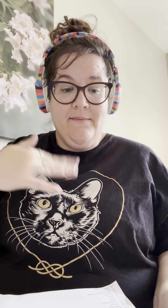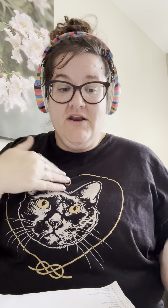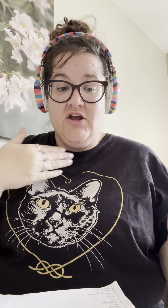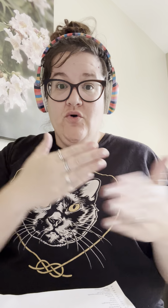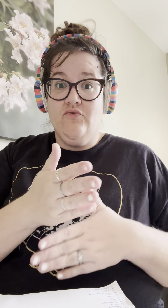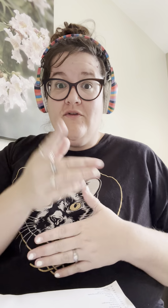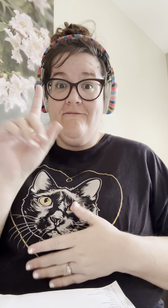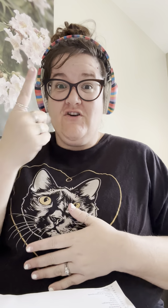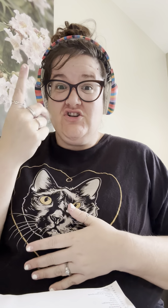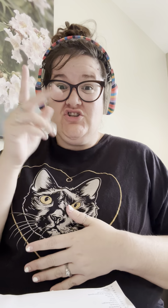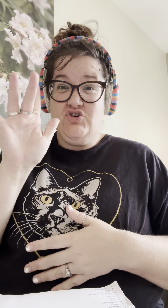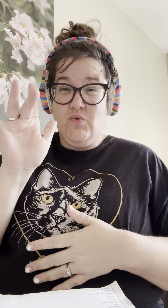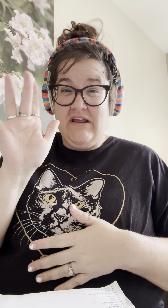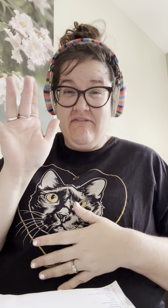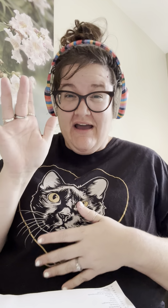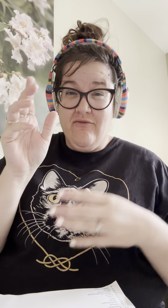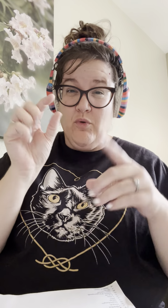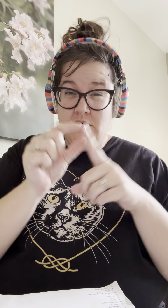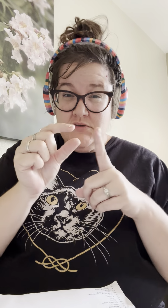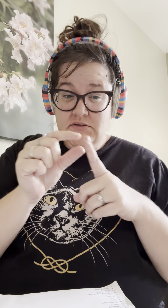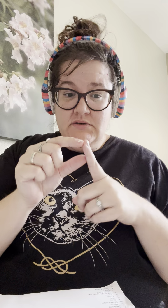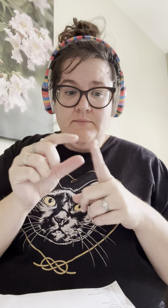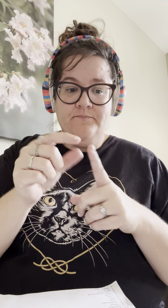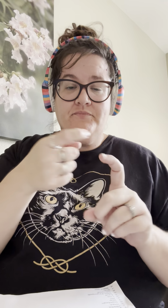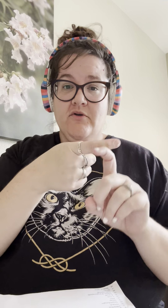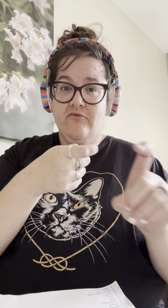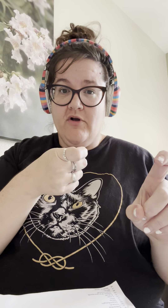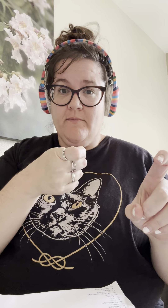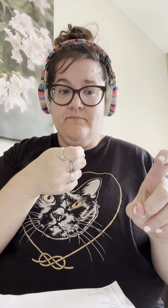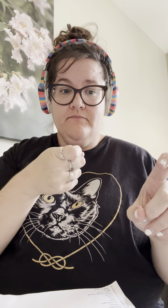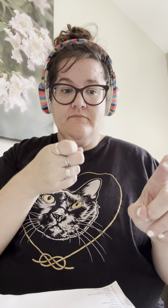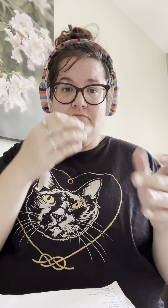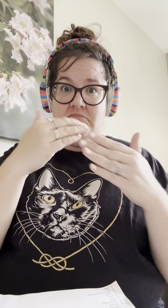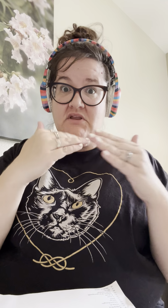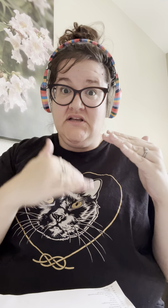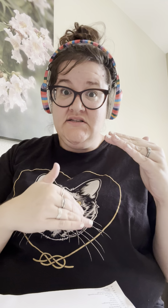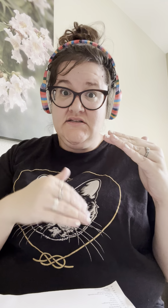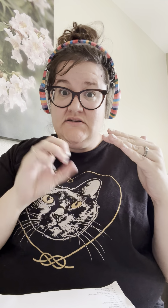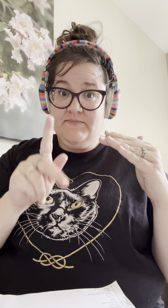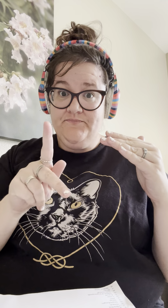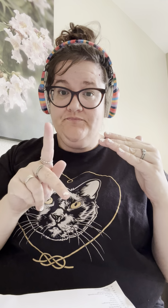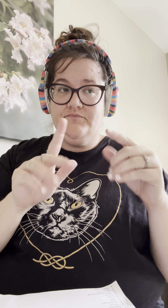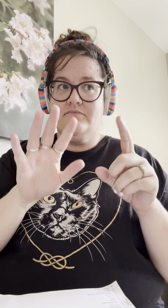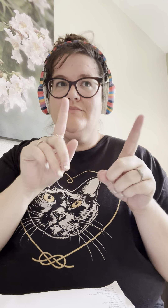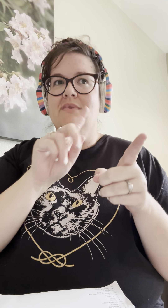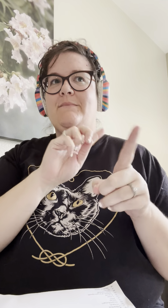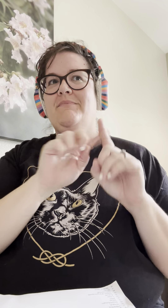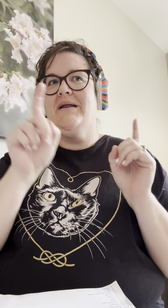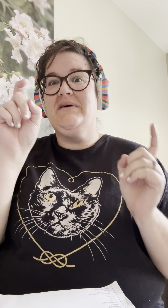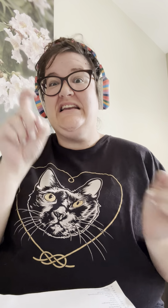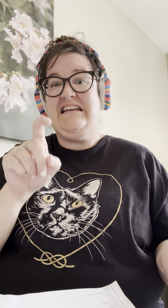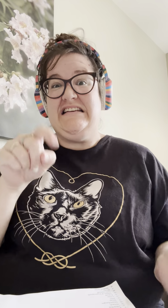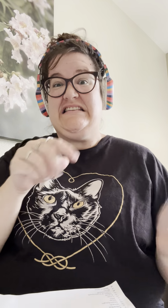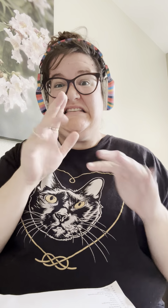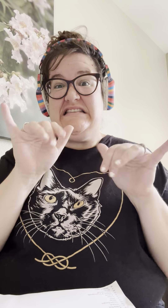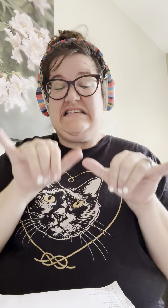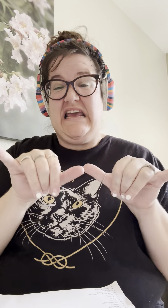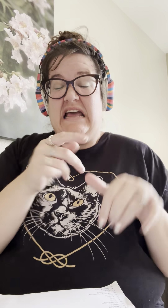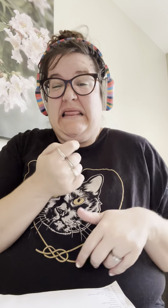I'm gonna go through the first 25 words from the list, but I'm gonna need to stay a little